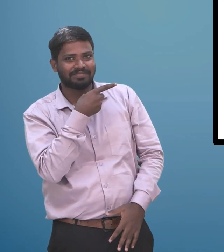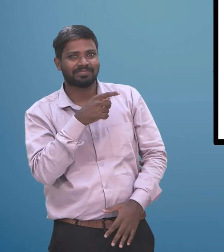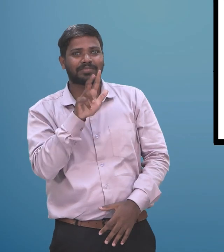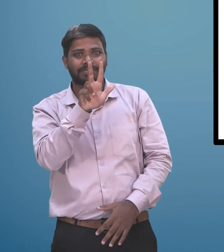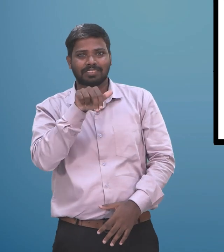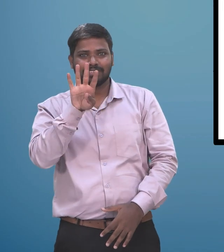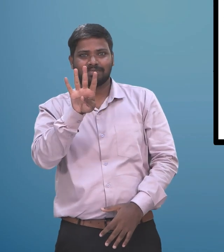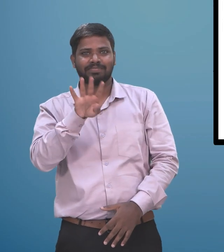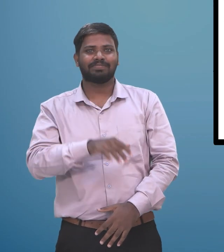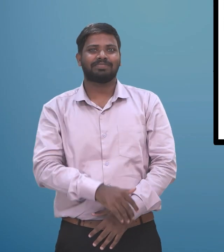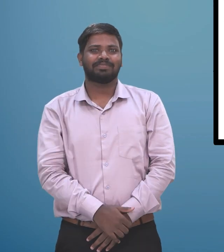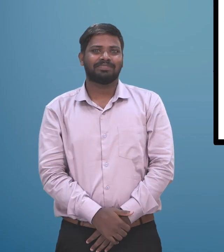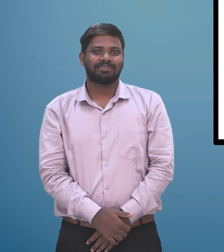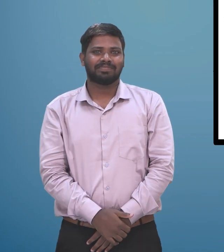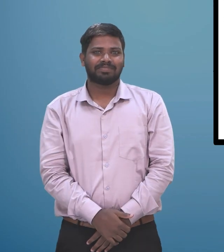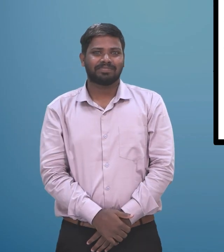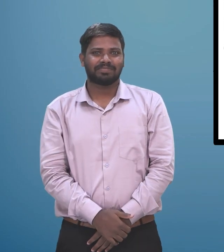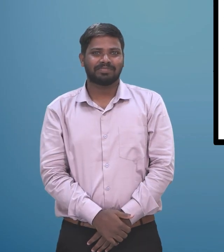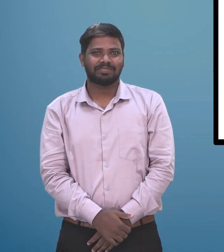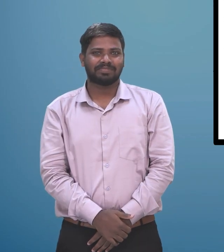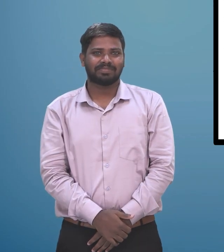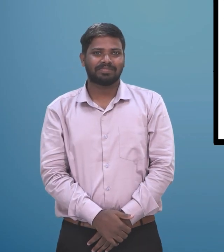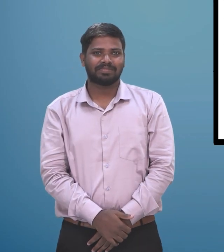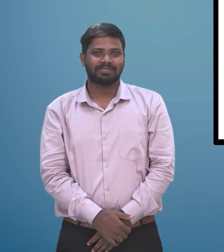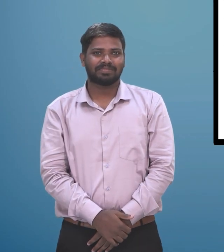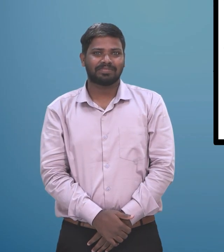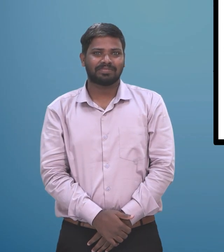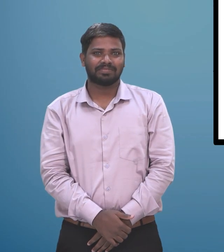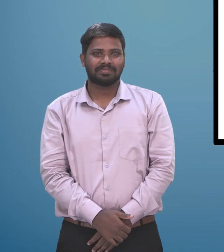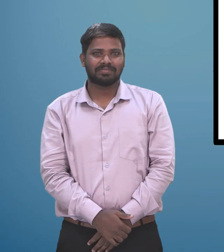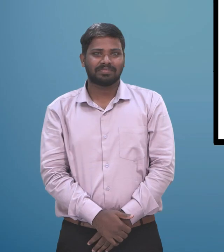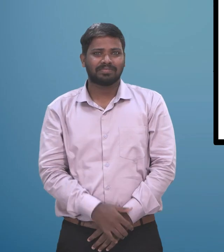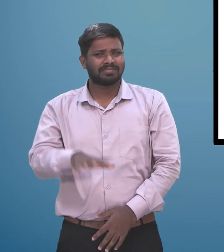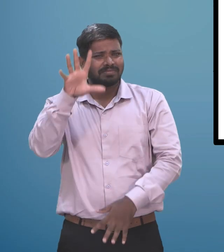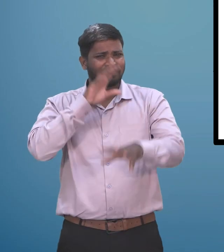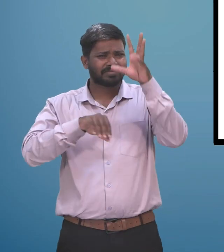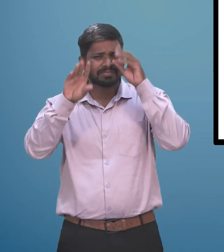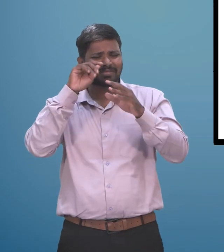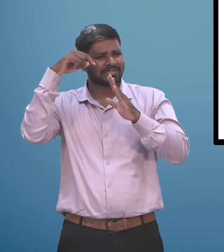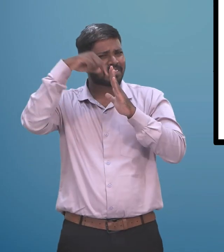8.4 above illustrate a few such creative uses. Let's explore.